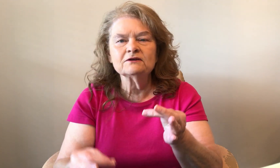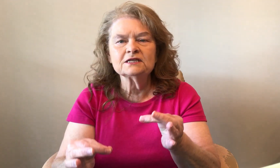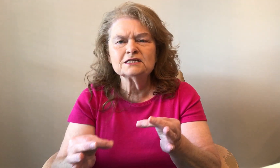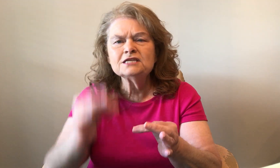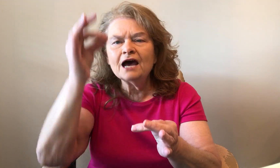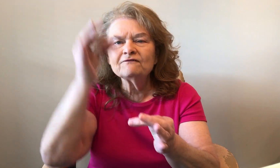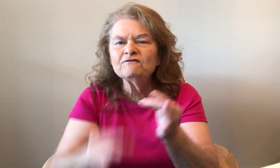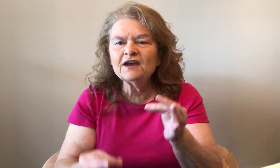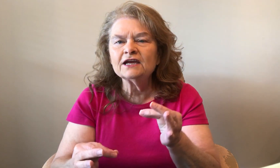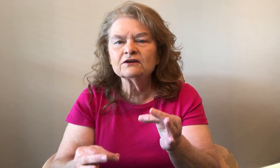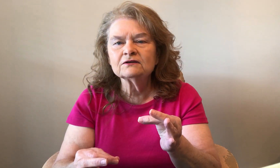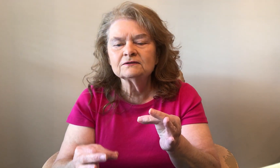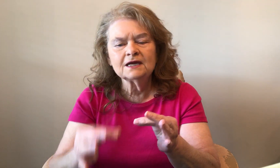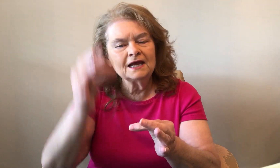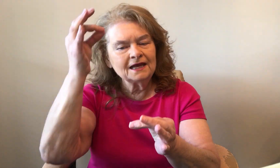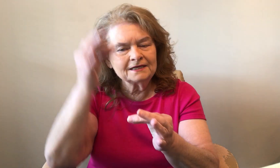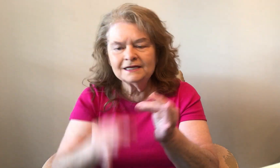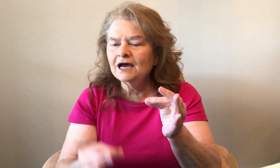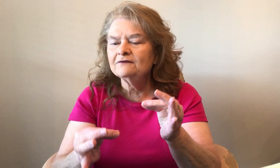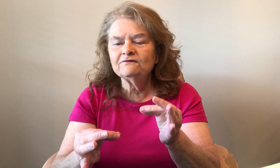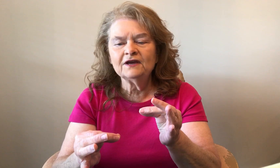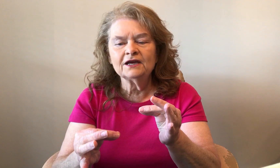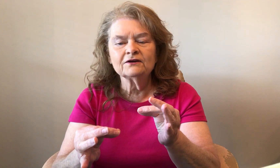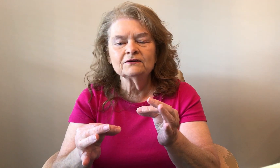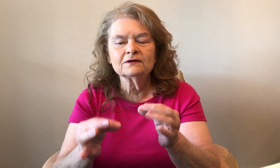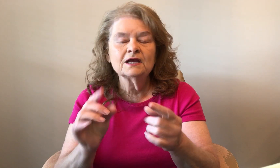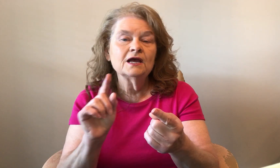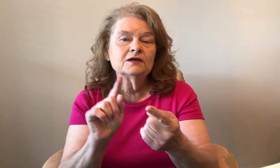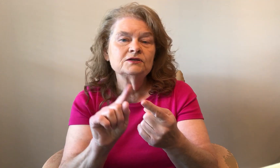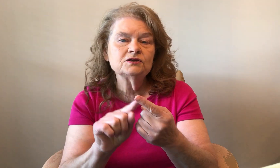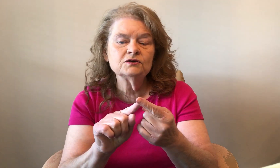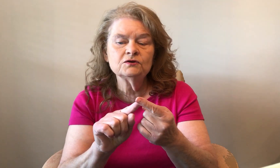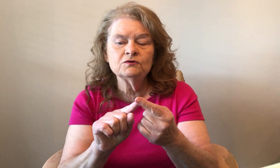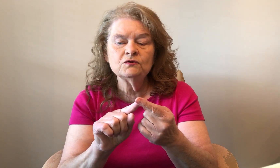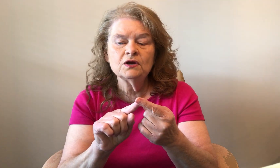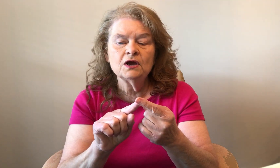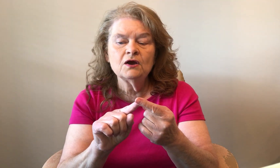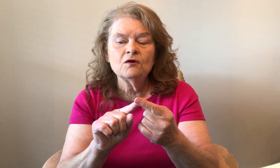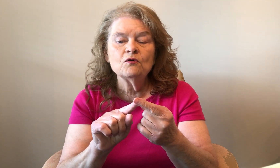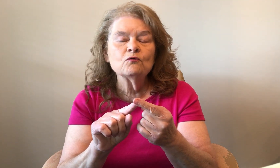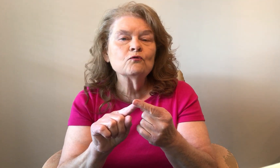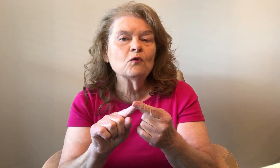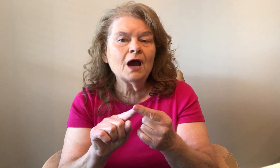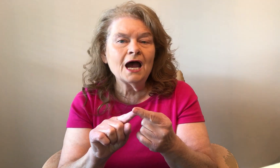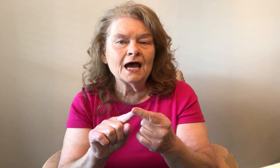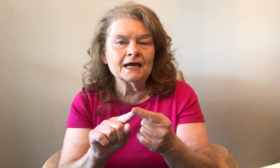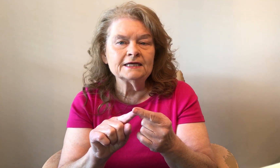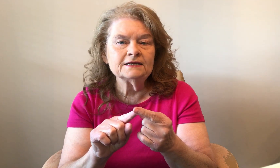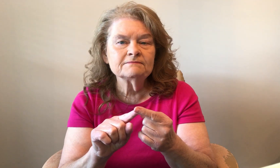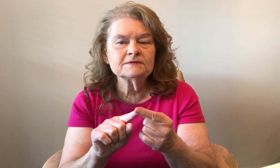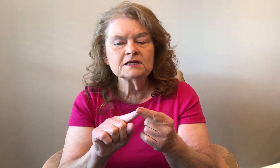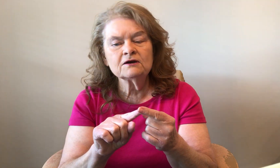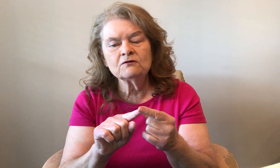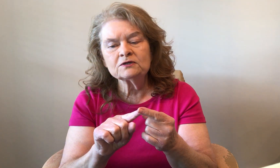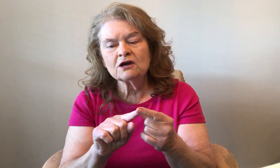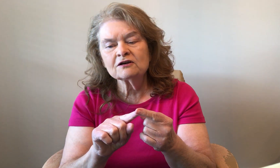It's not fair. Not fair to ride. So we're talking about